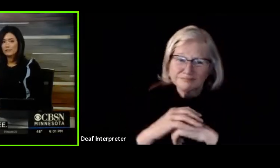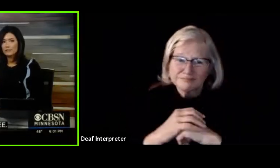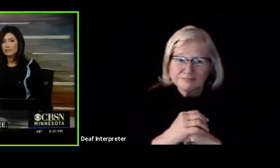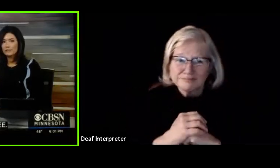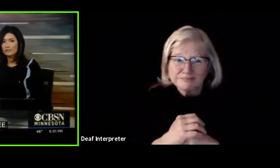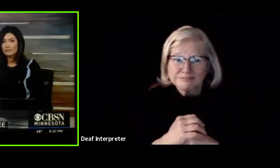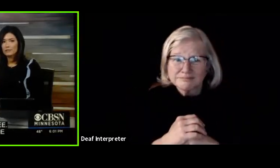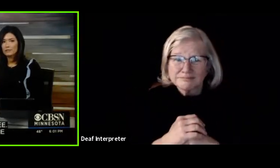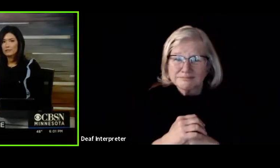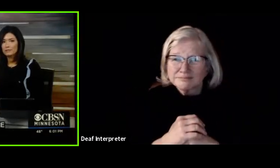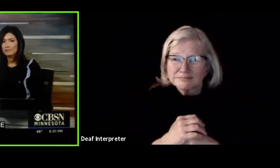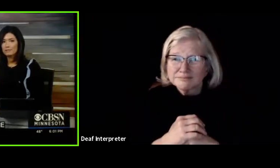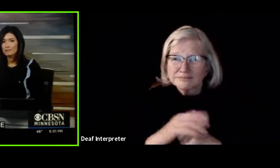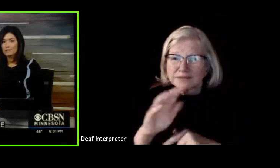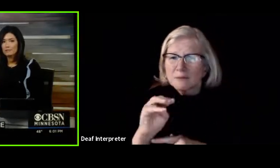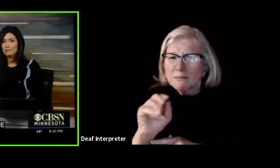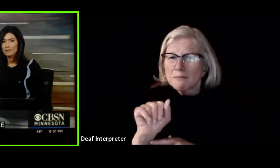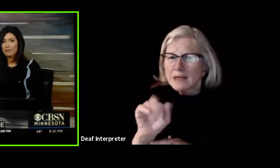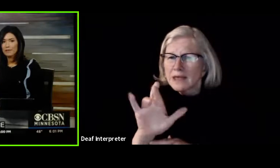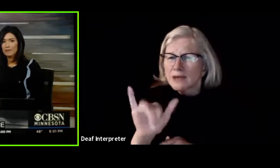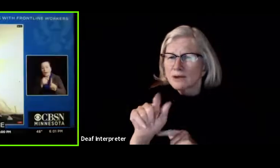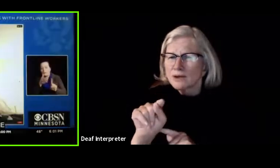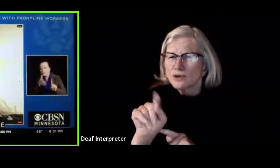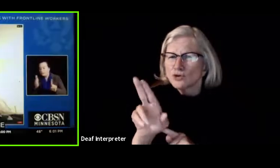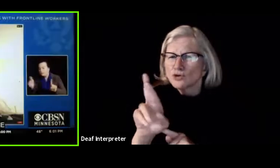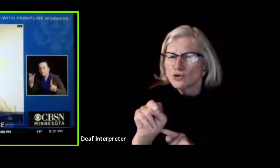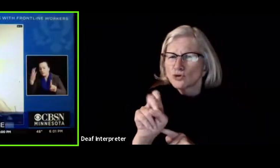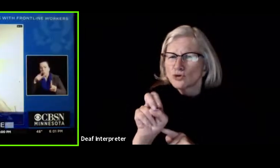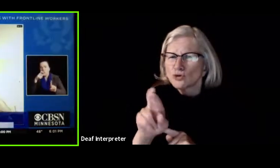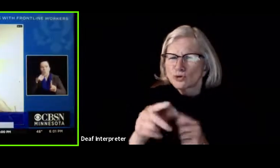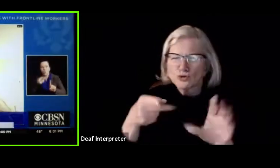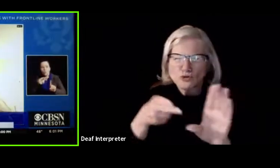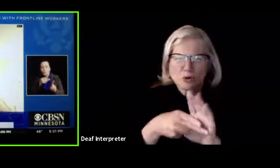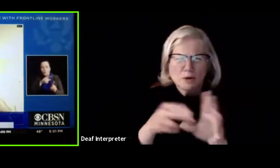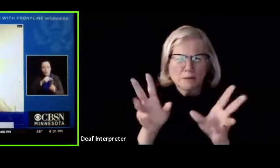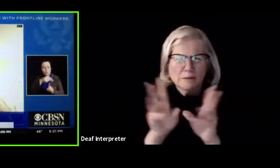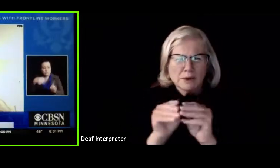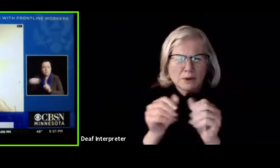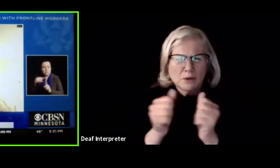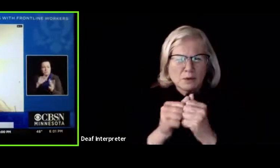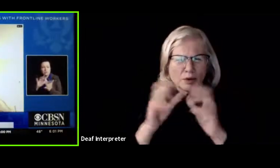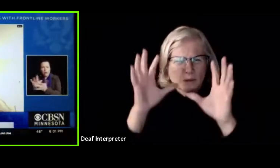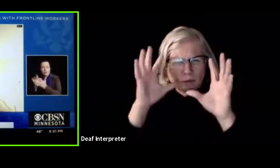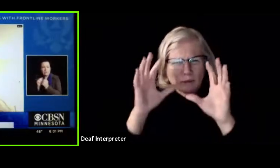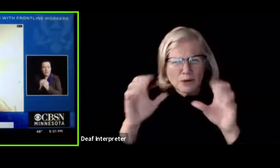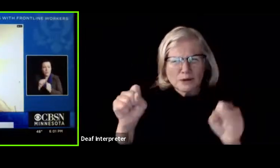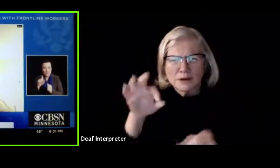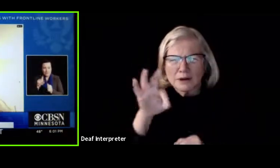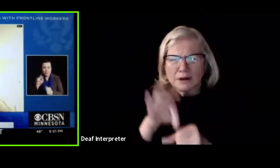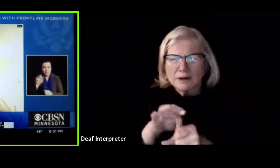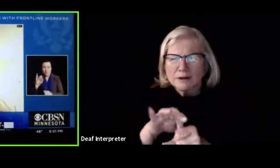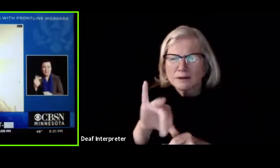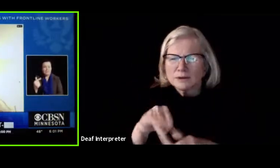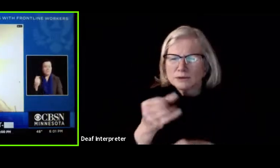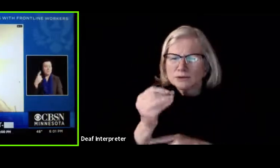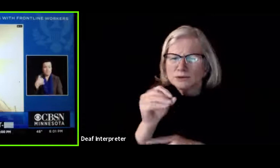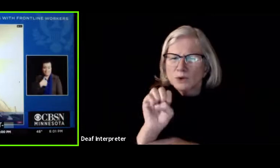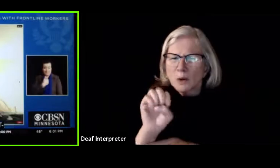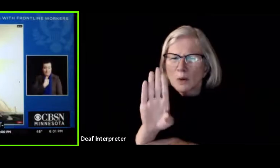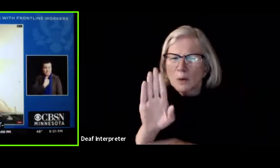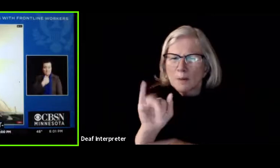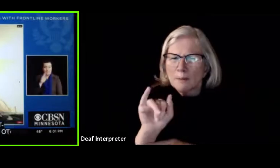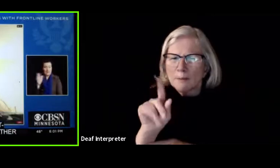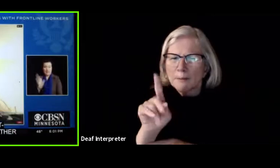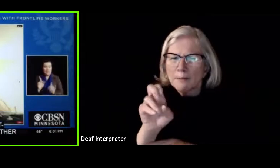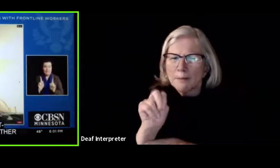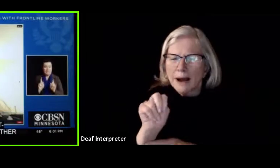roundtable speaking with President-elect Joe Biden. Do you know that I have not been tested yet, and I have been on the front lines in the